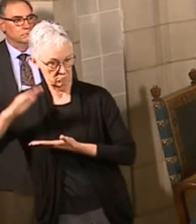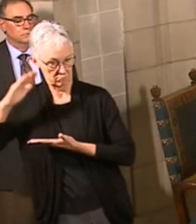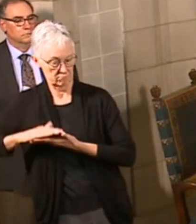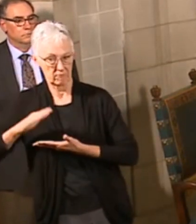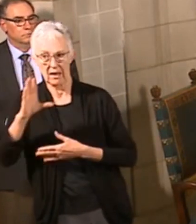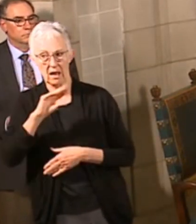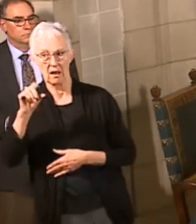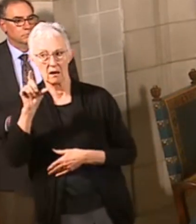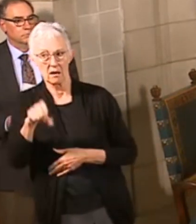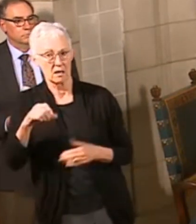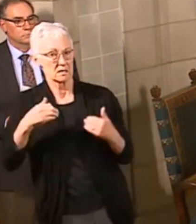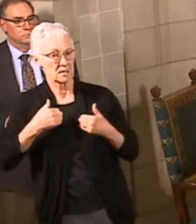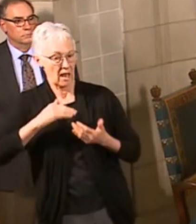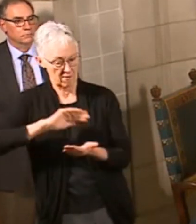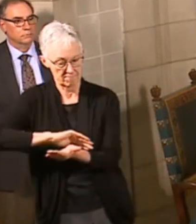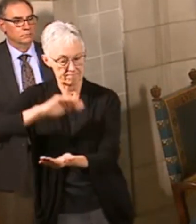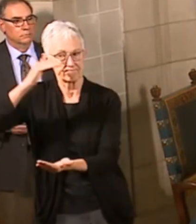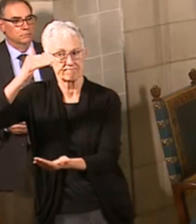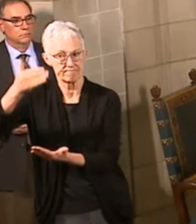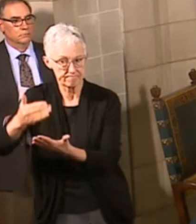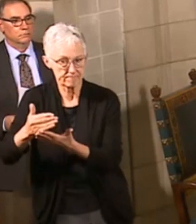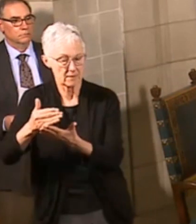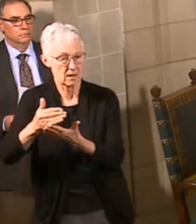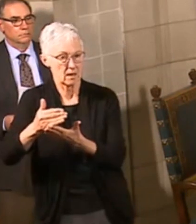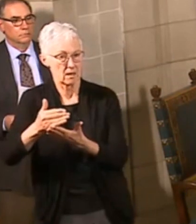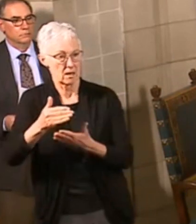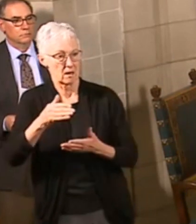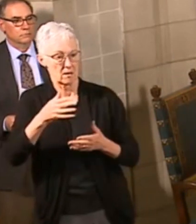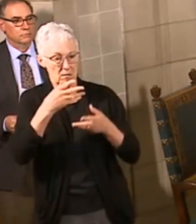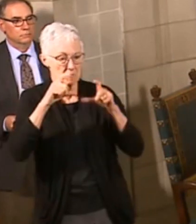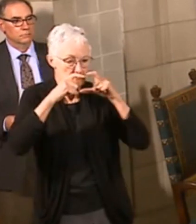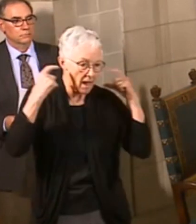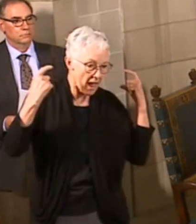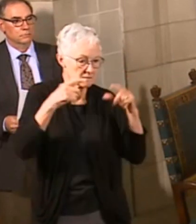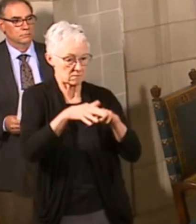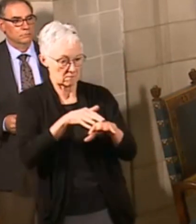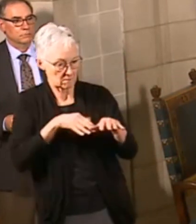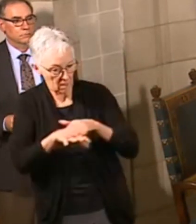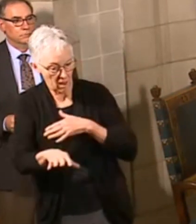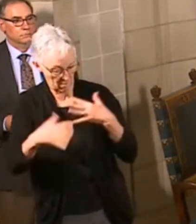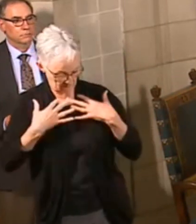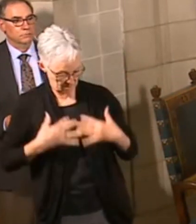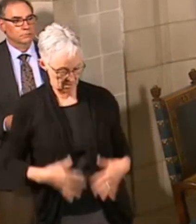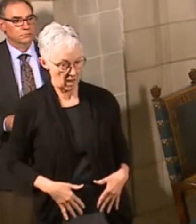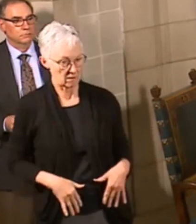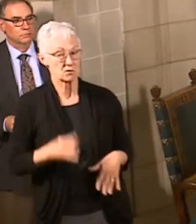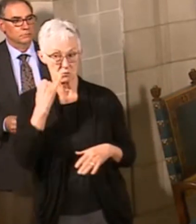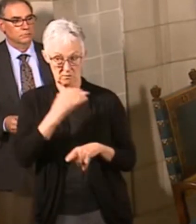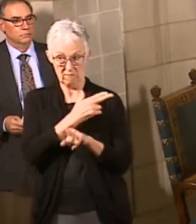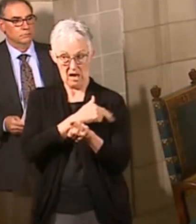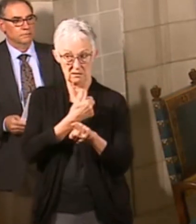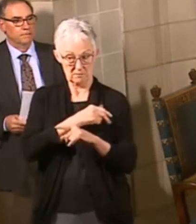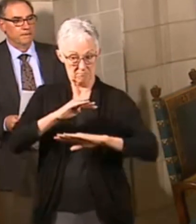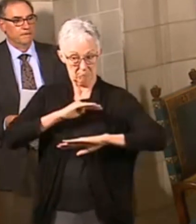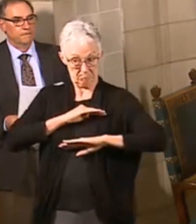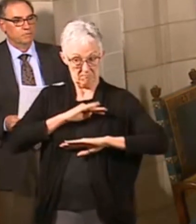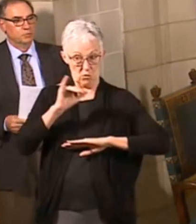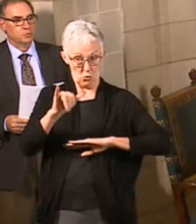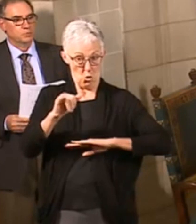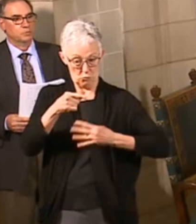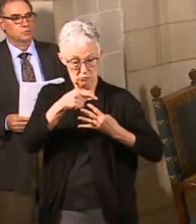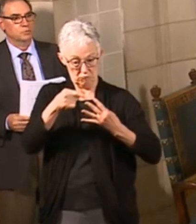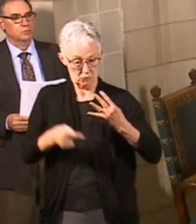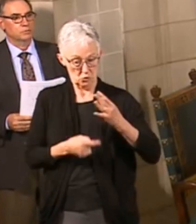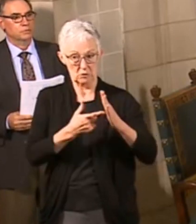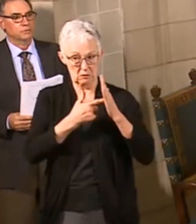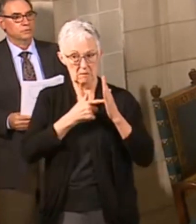site. So these are the criteria that if a hospital meets that, they will be able to start doing elective surgeries. Now, I think it's also